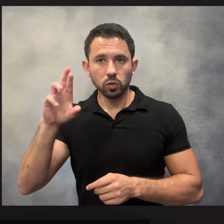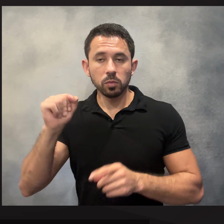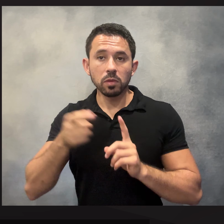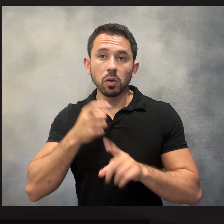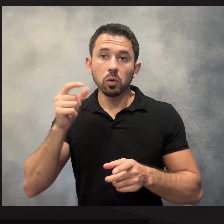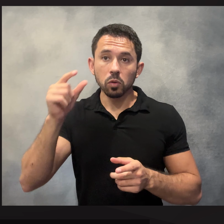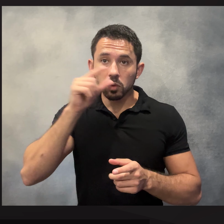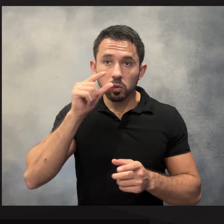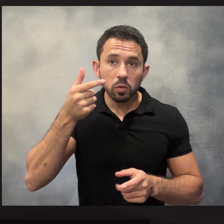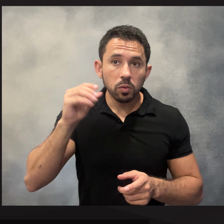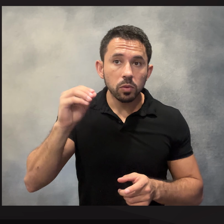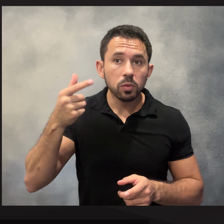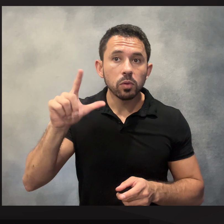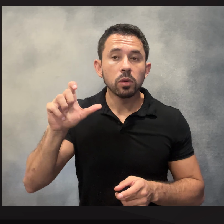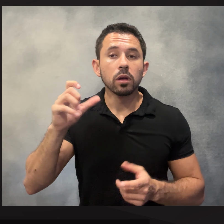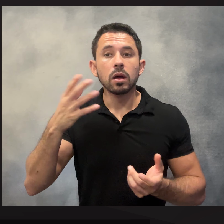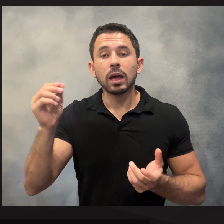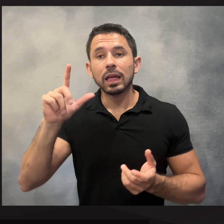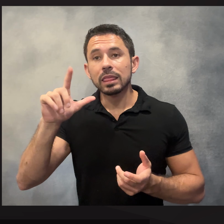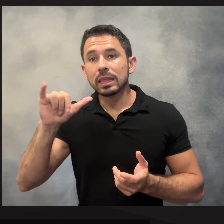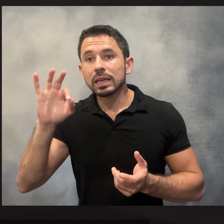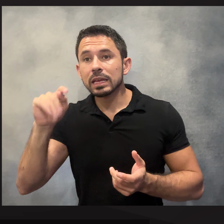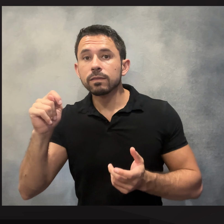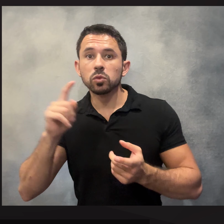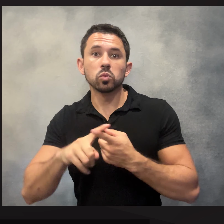the MTA.